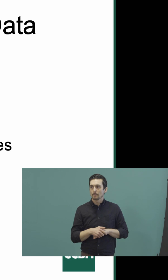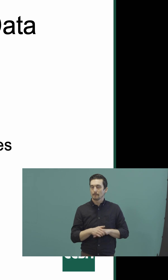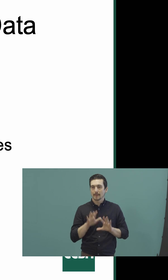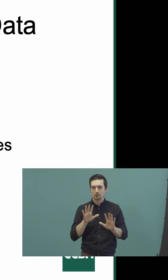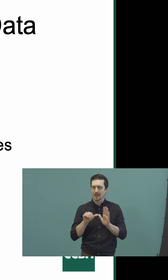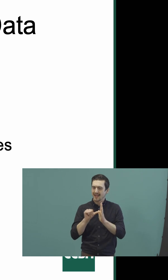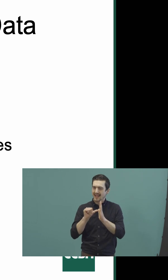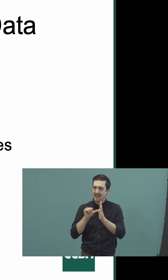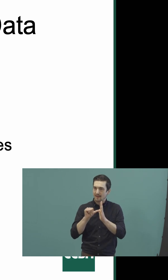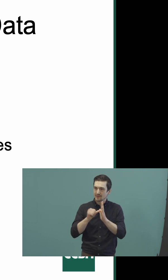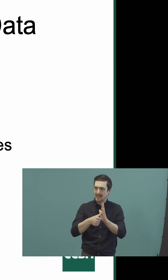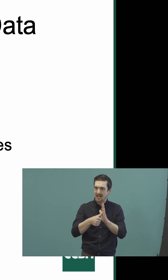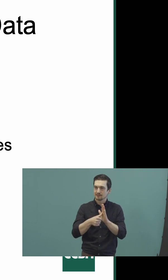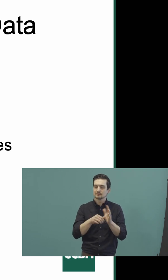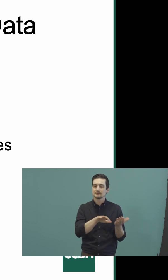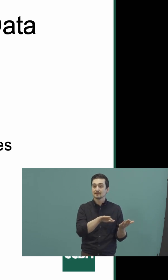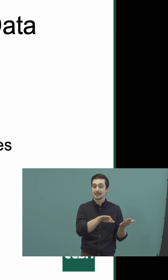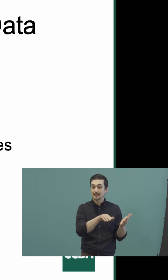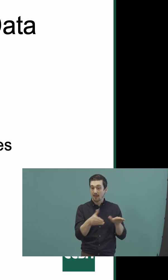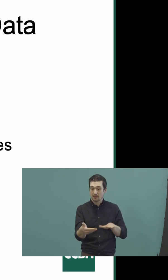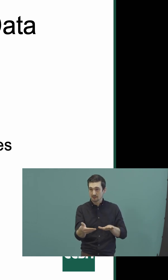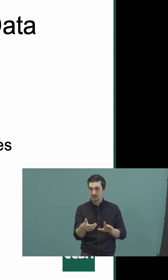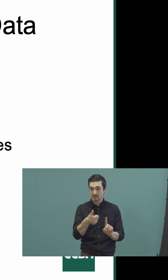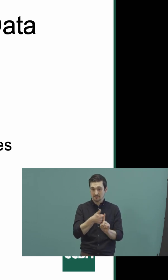these deaths are in